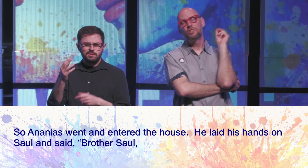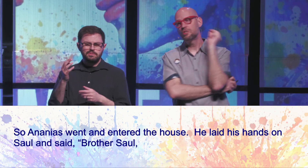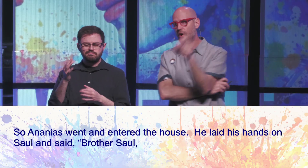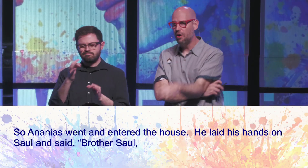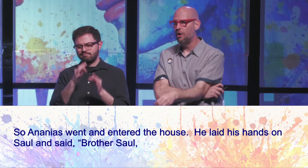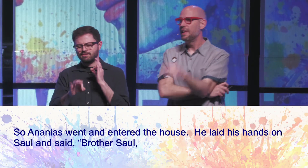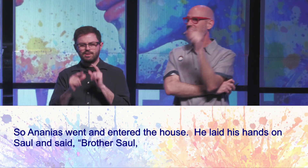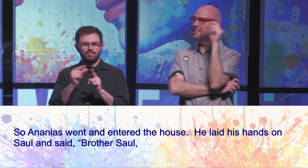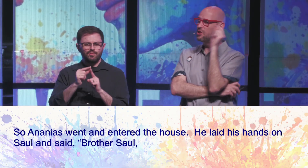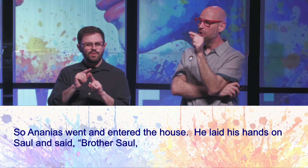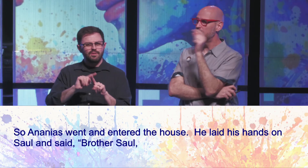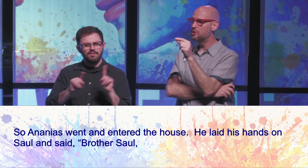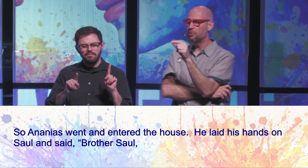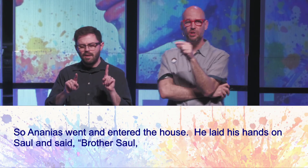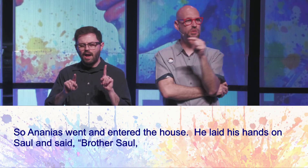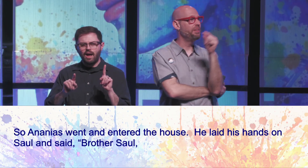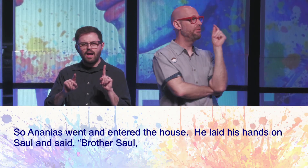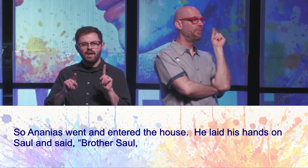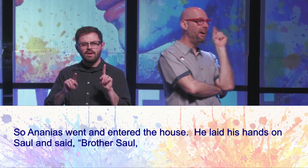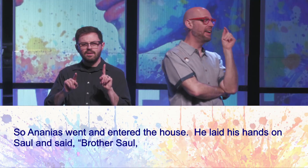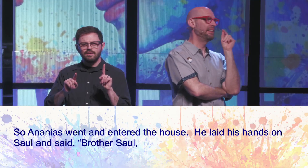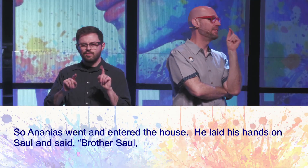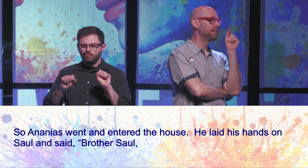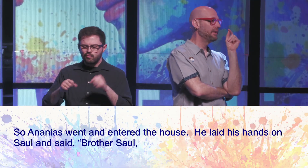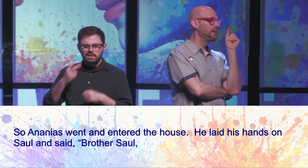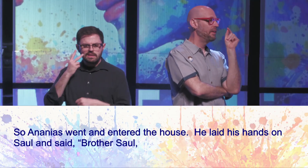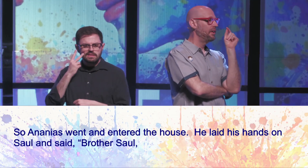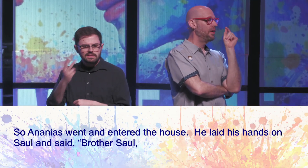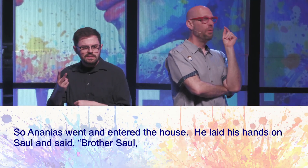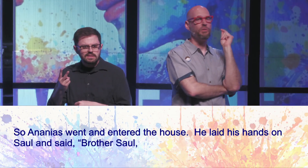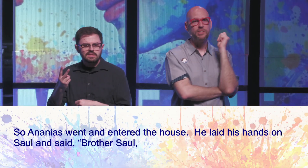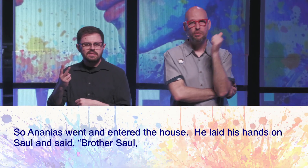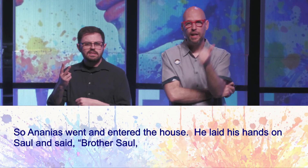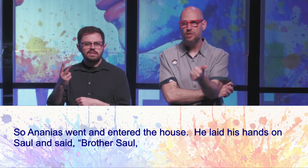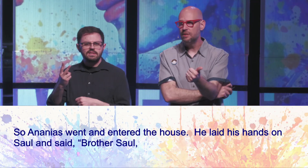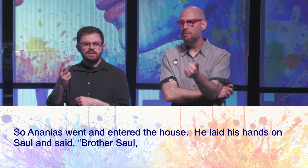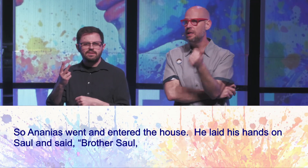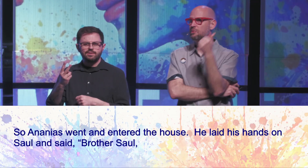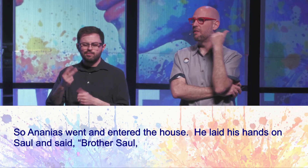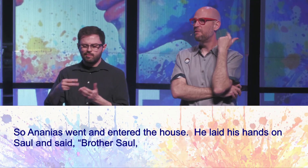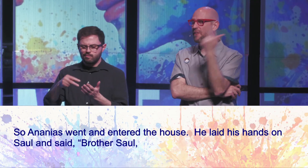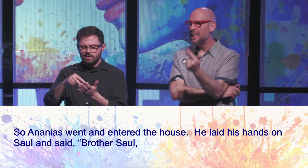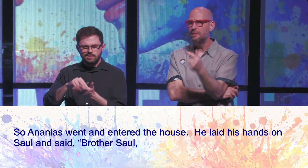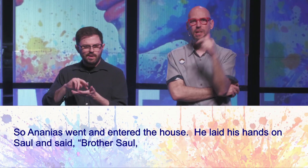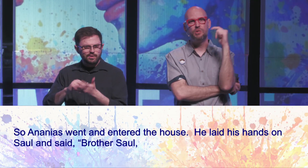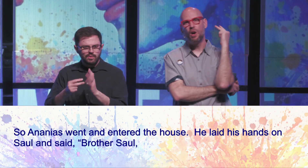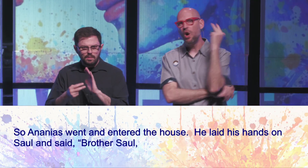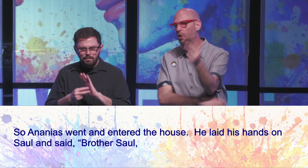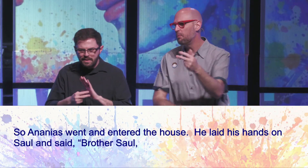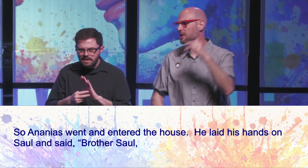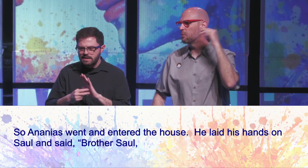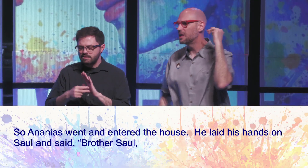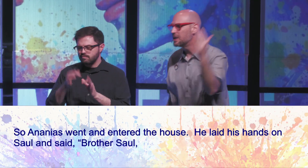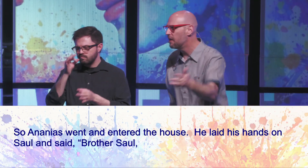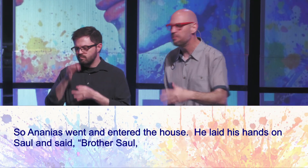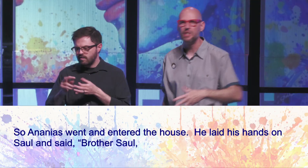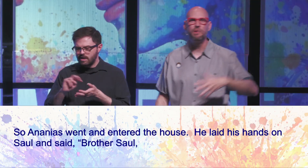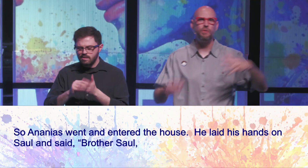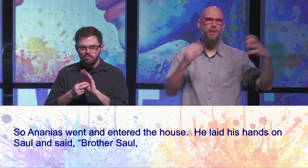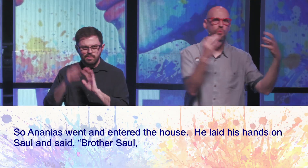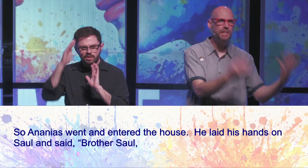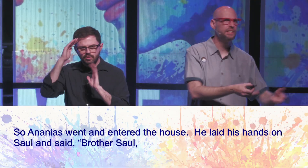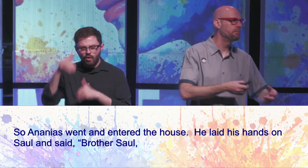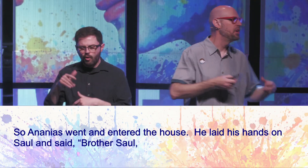Brother Saul. And in those two words, we find what resurrection means, what faith means, what hope means, what love